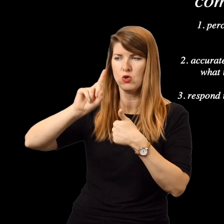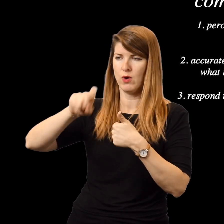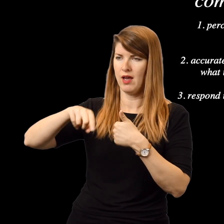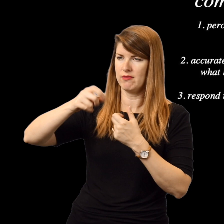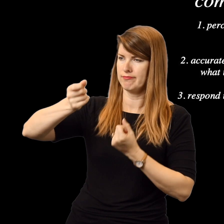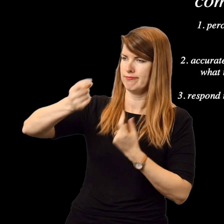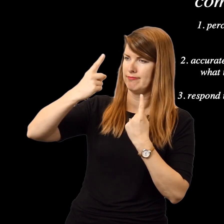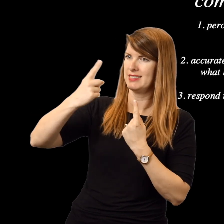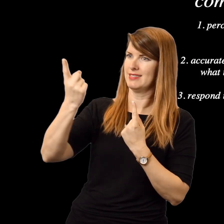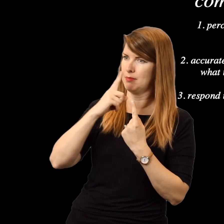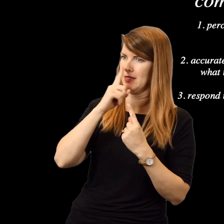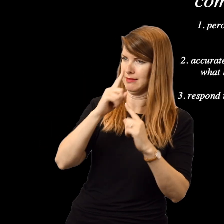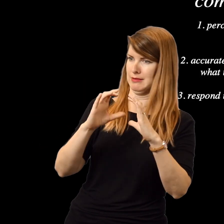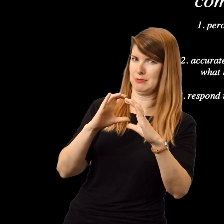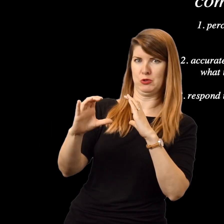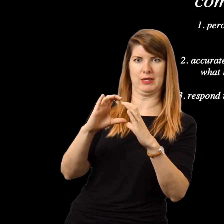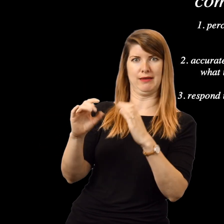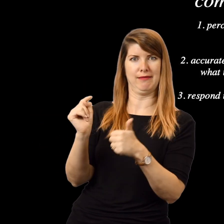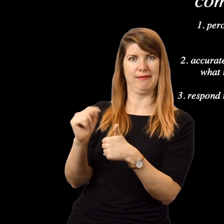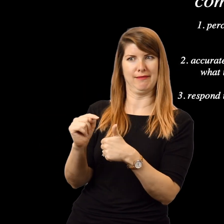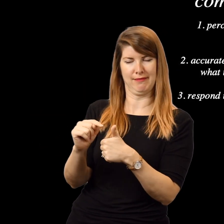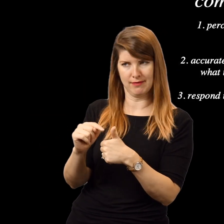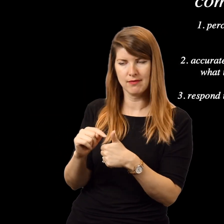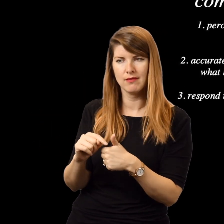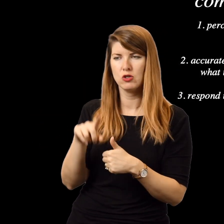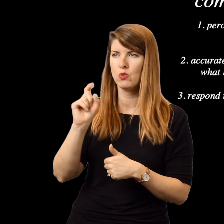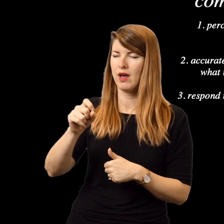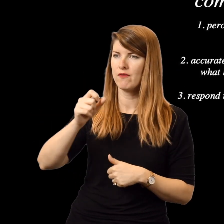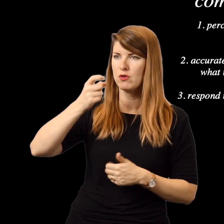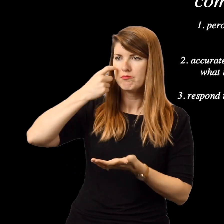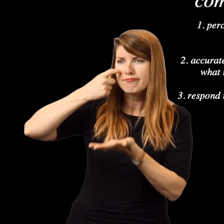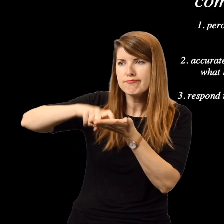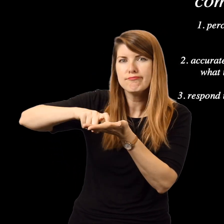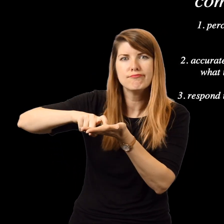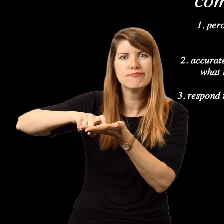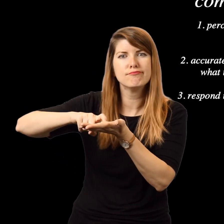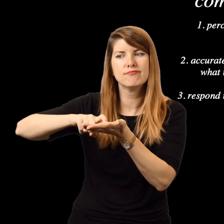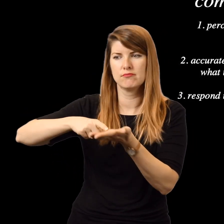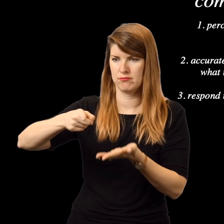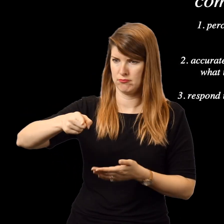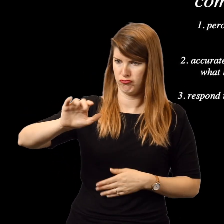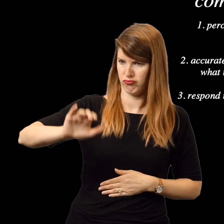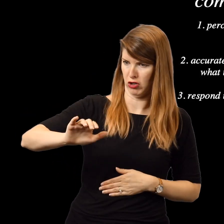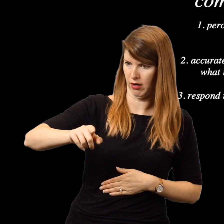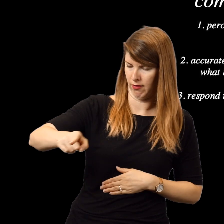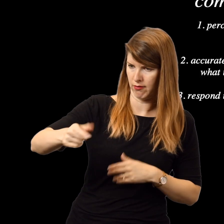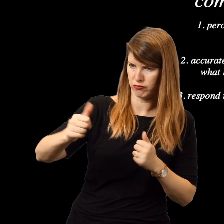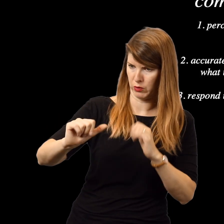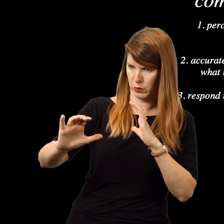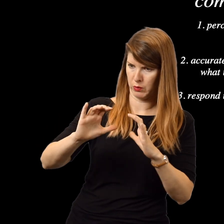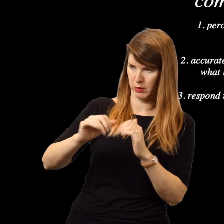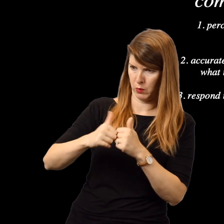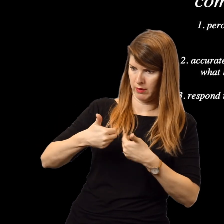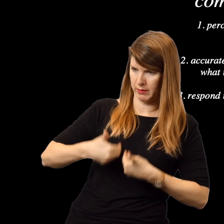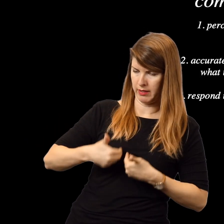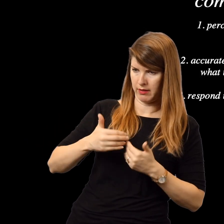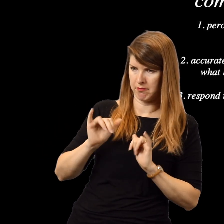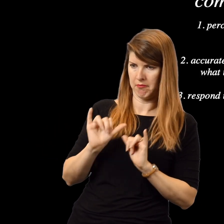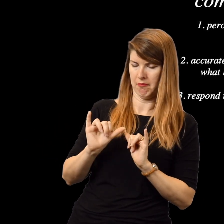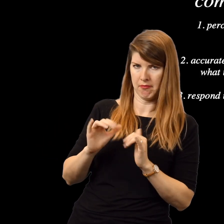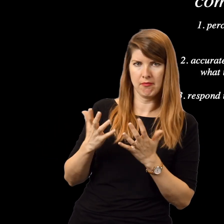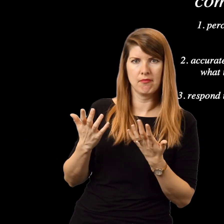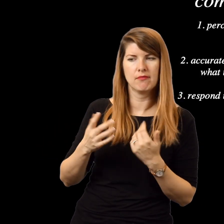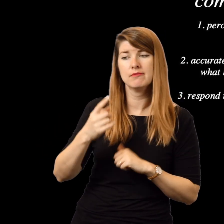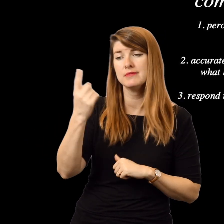perceive that something is being communicated. You have to notice that the child is